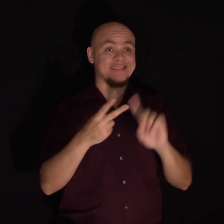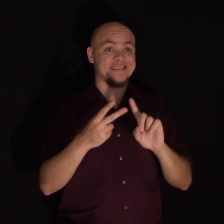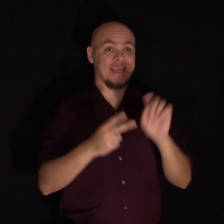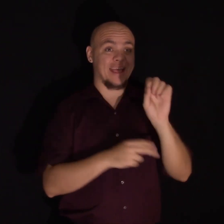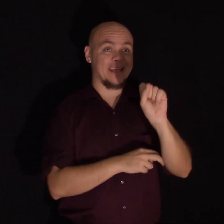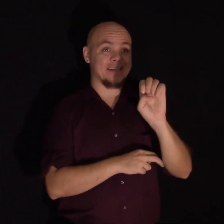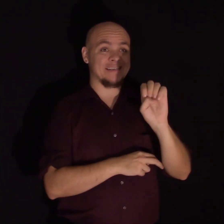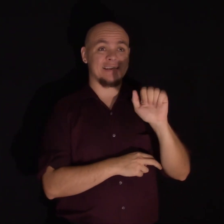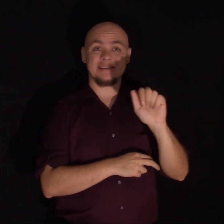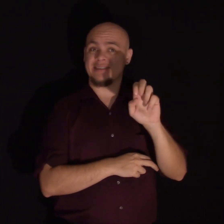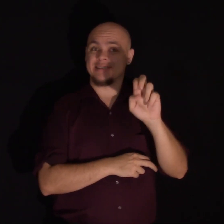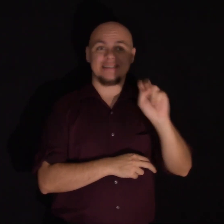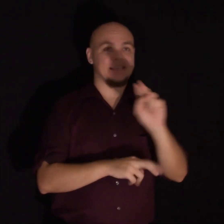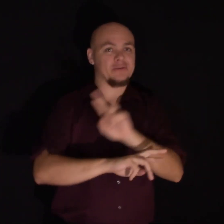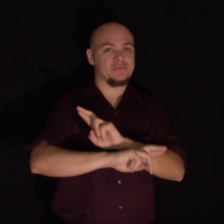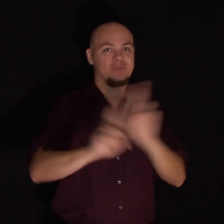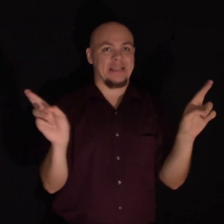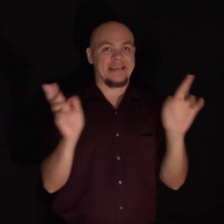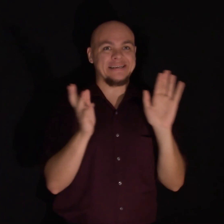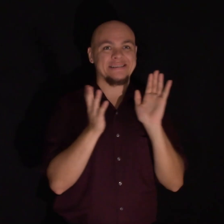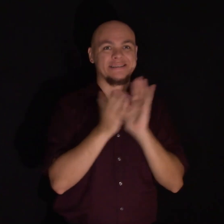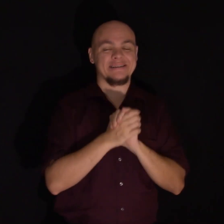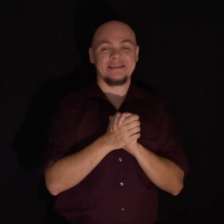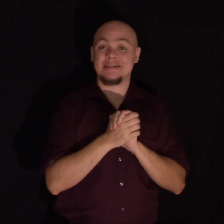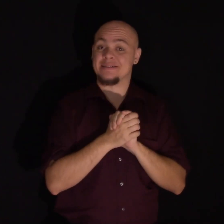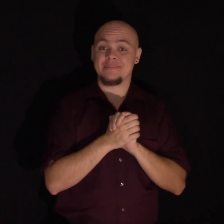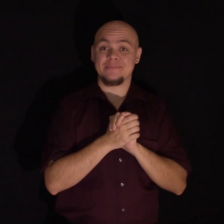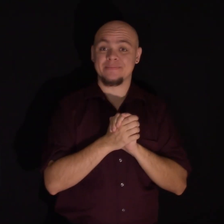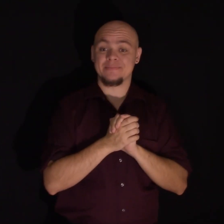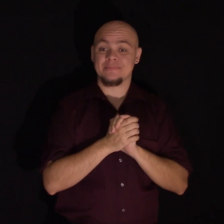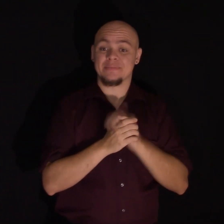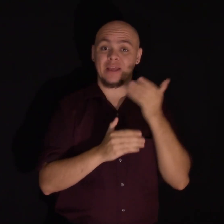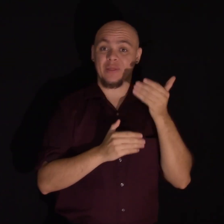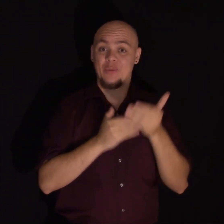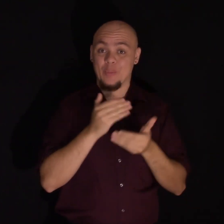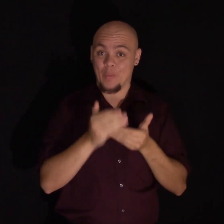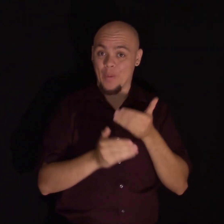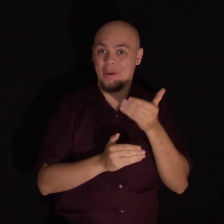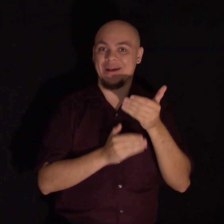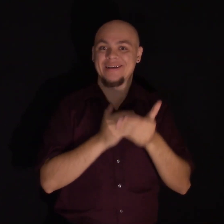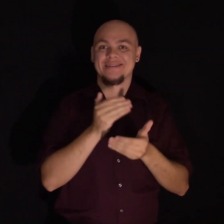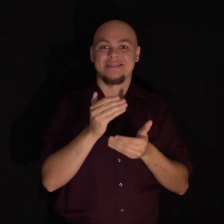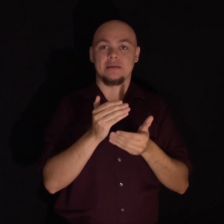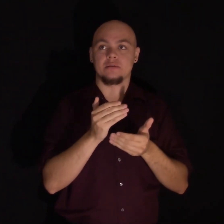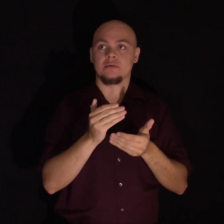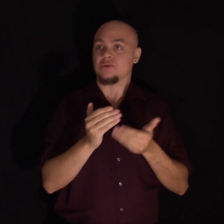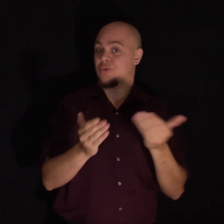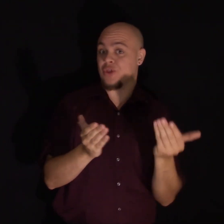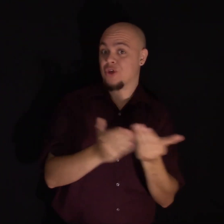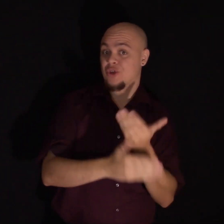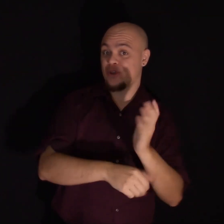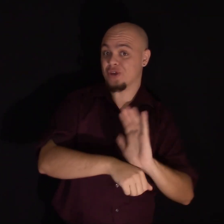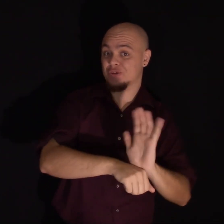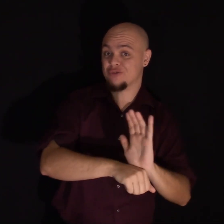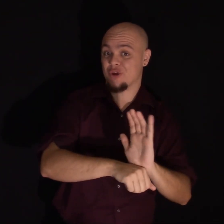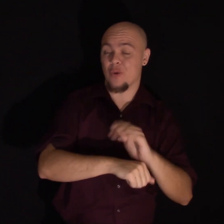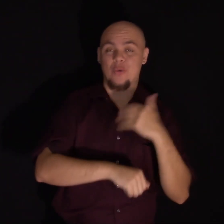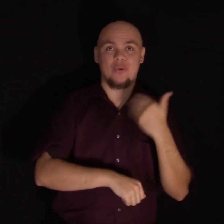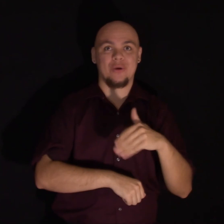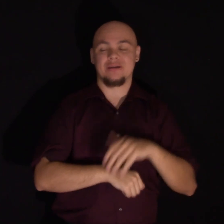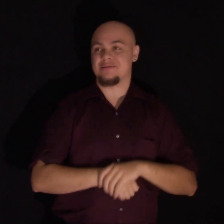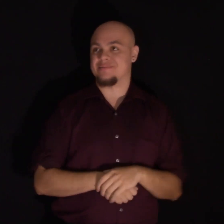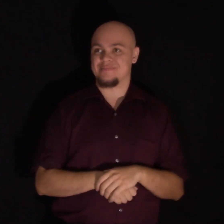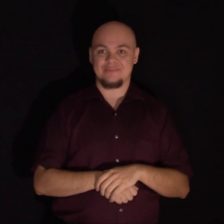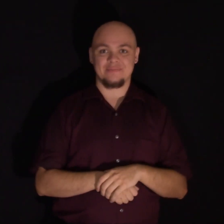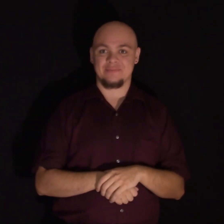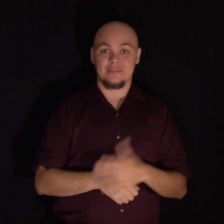show. And I'm about to start this process with a whole new show that is